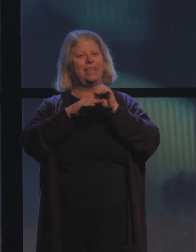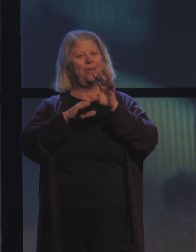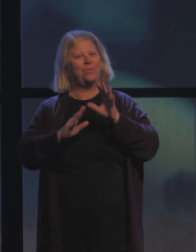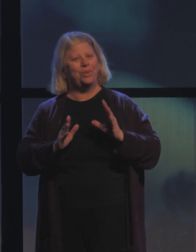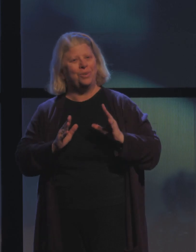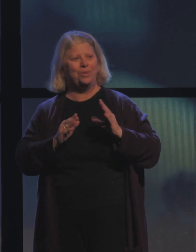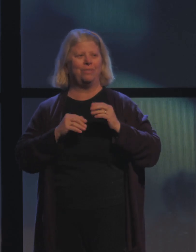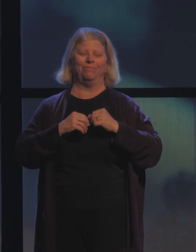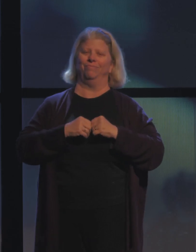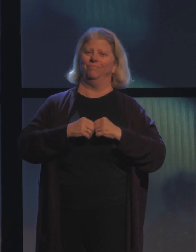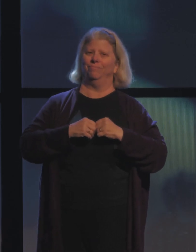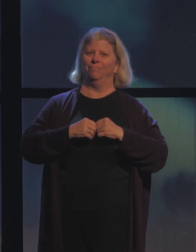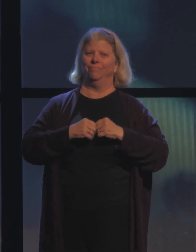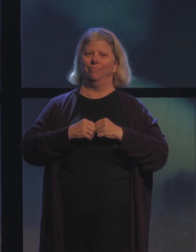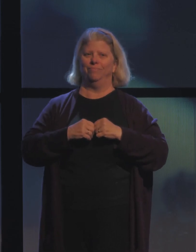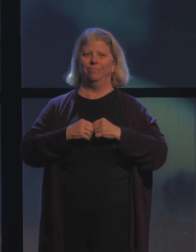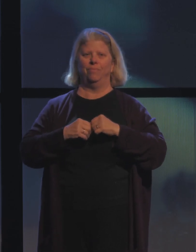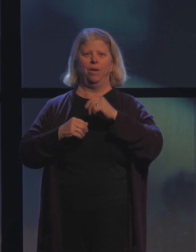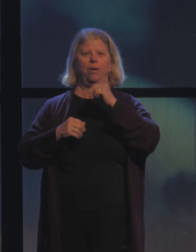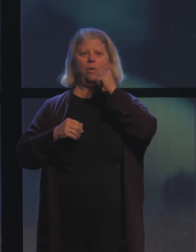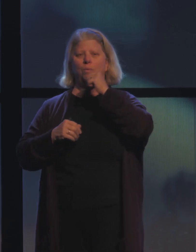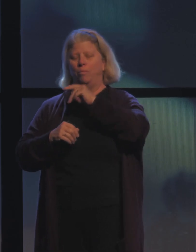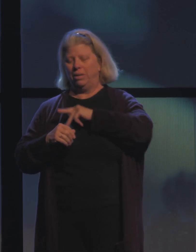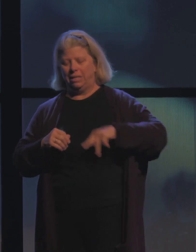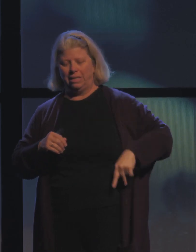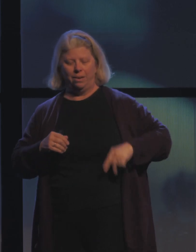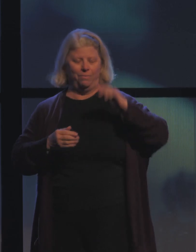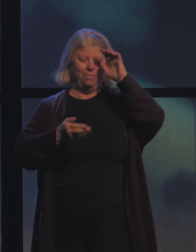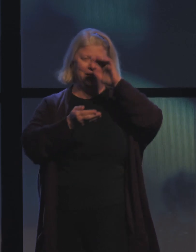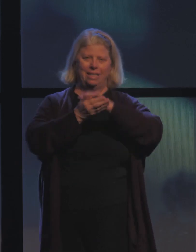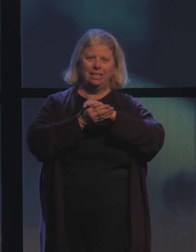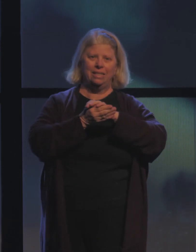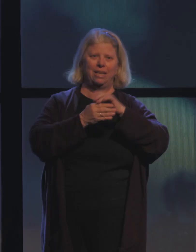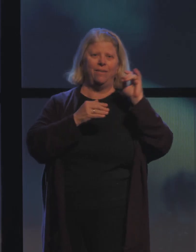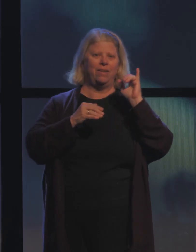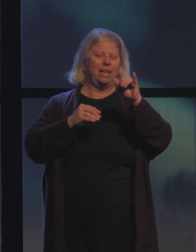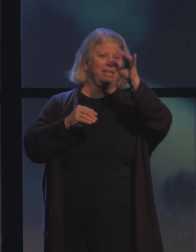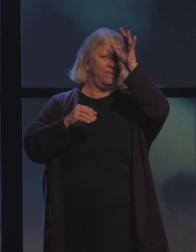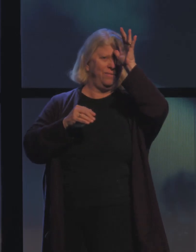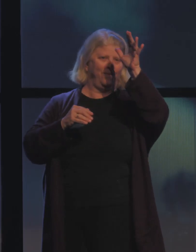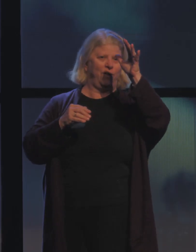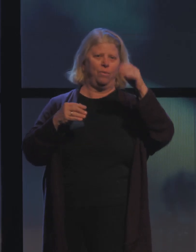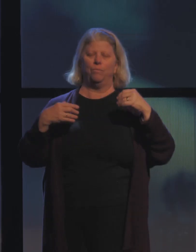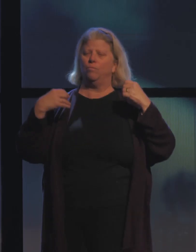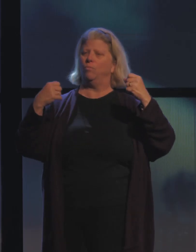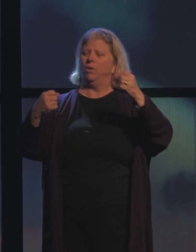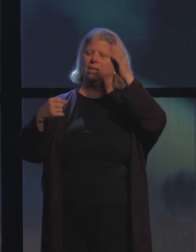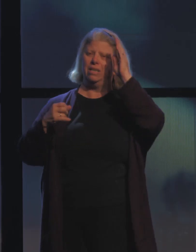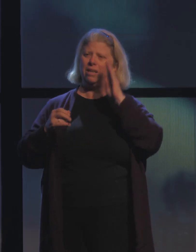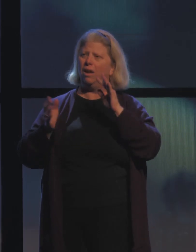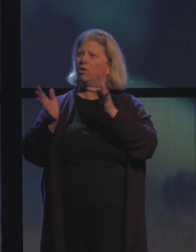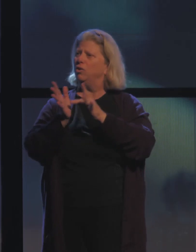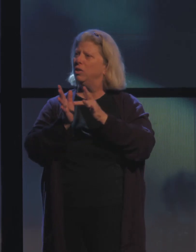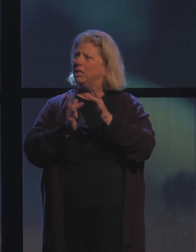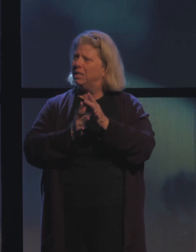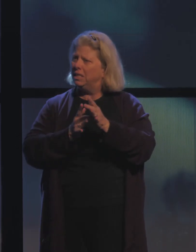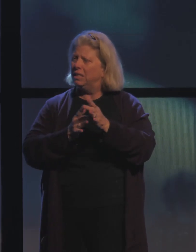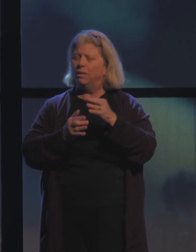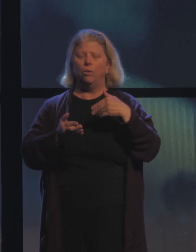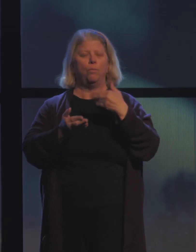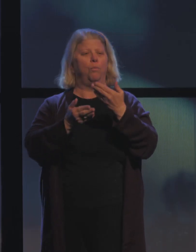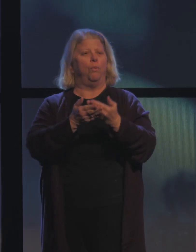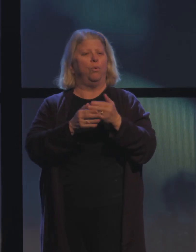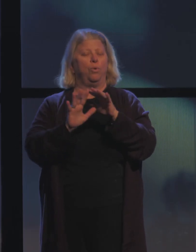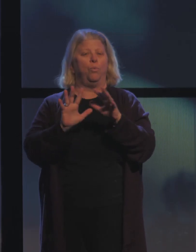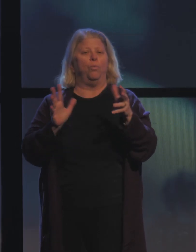Wonderful Counselor, Prince of Peace, Everlasting Father, Mighty God. Jesus was born